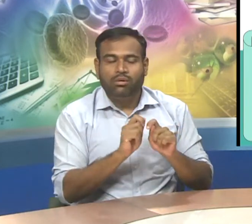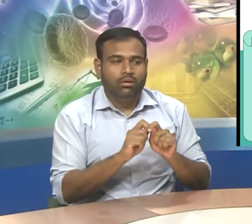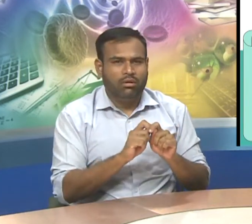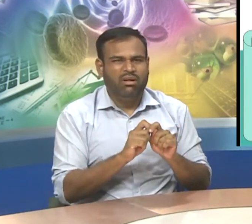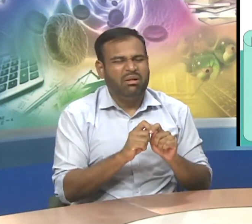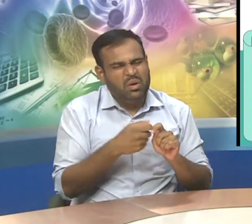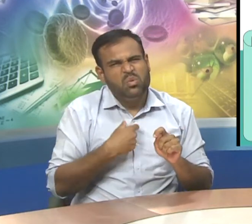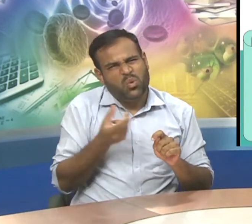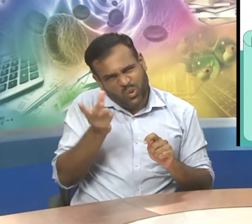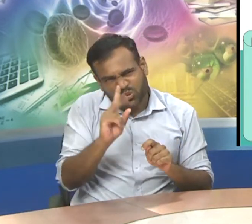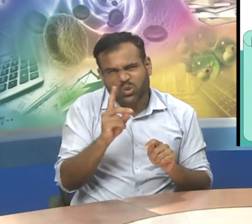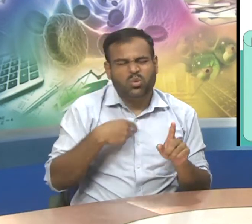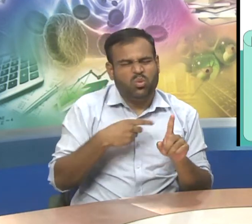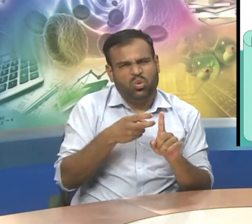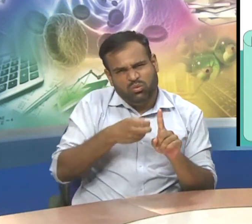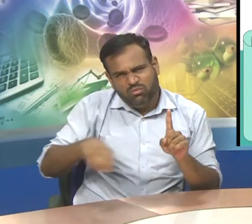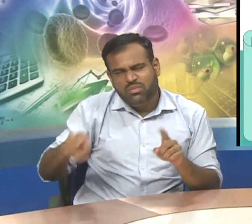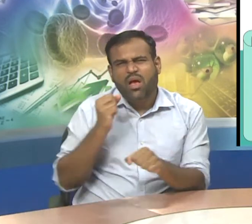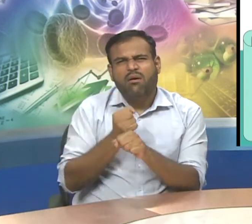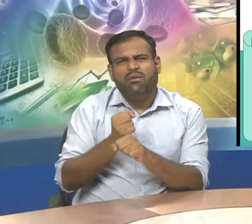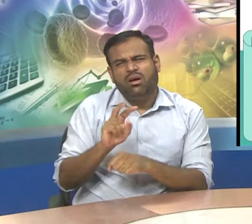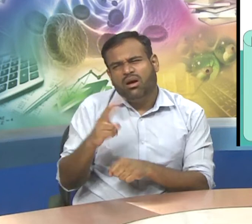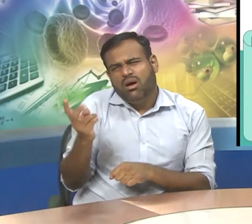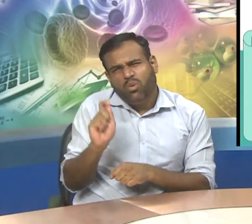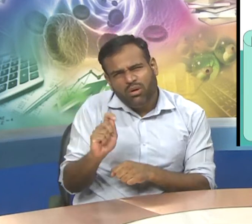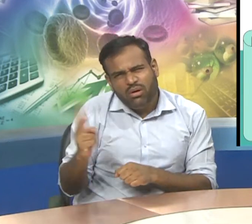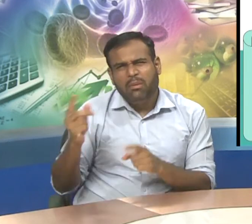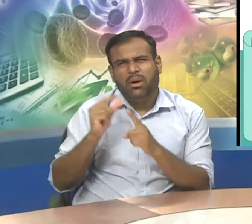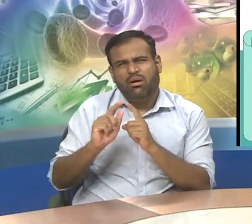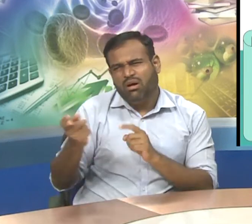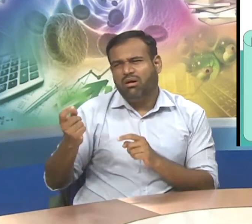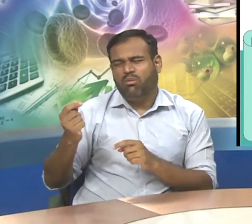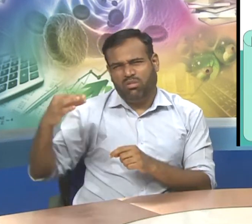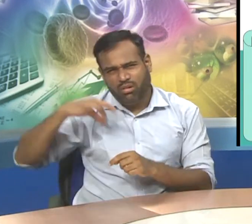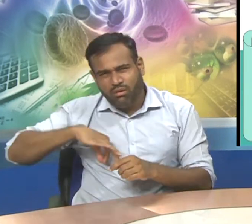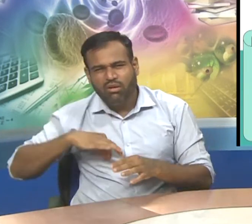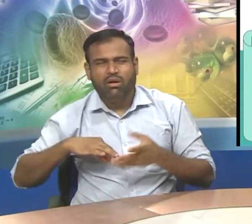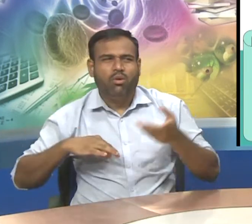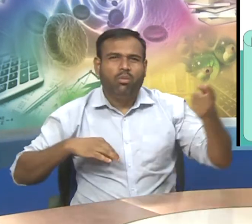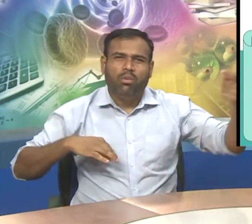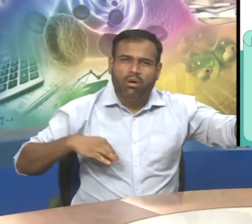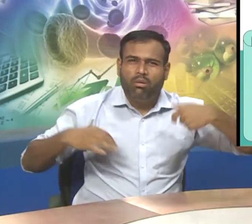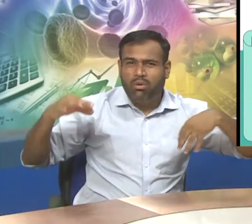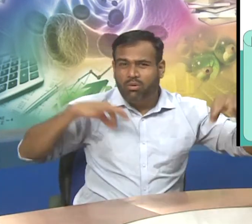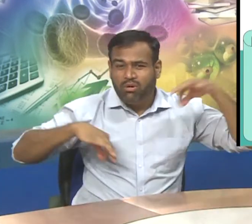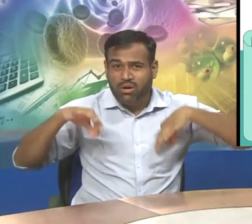is that person cannot hold any office of profit during his tenure.